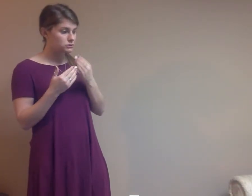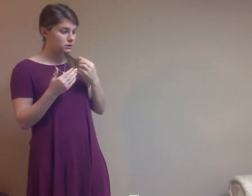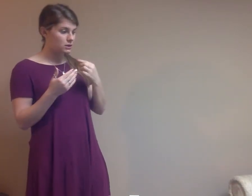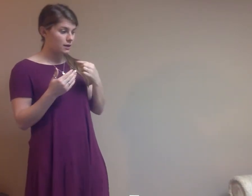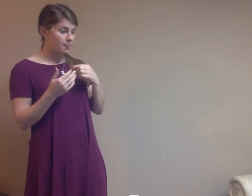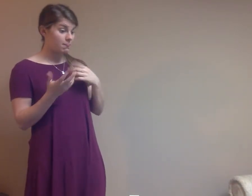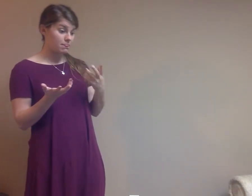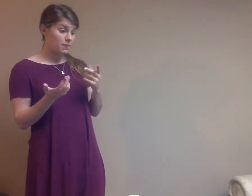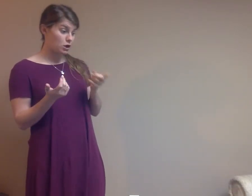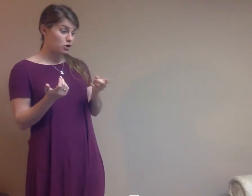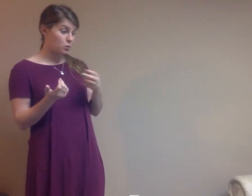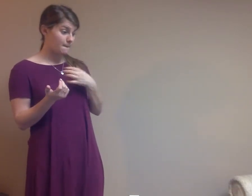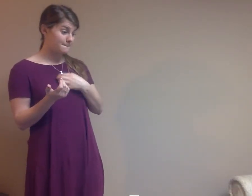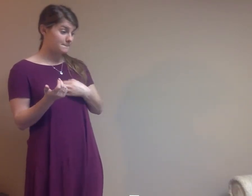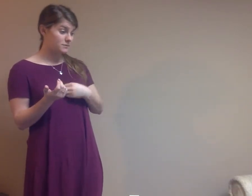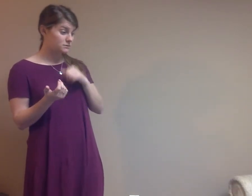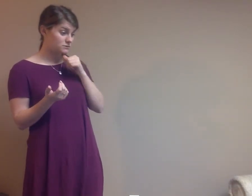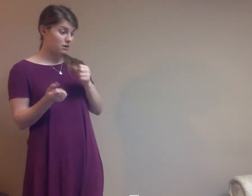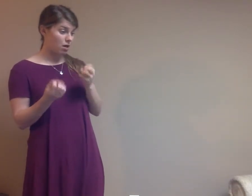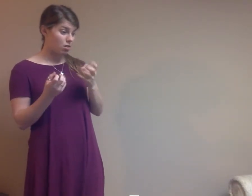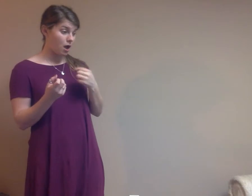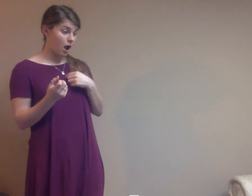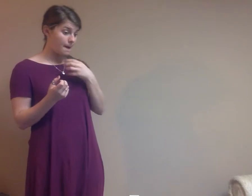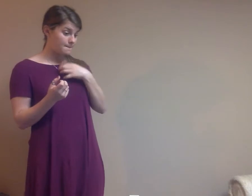Yeah. We'll see how it goes, yeah?